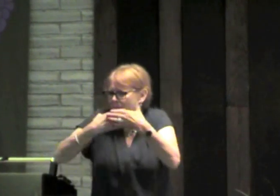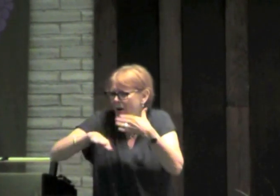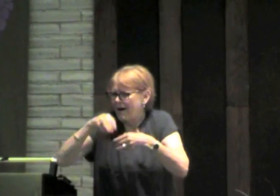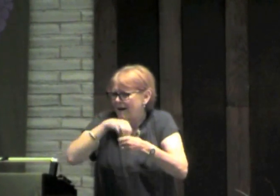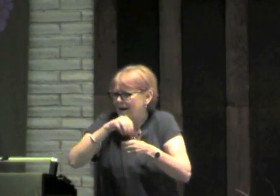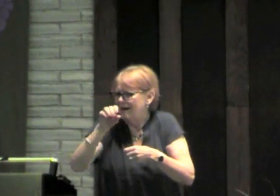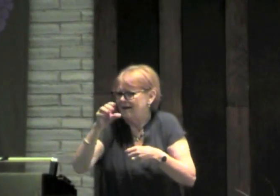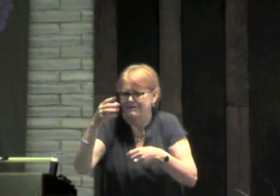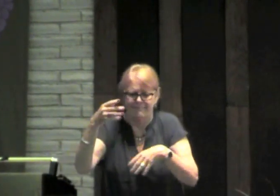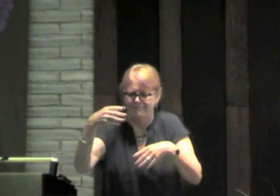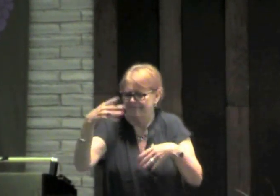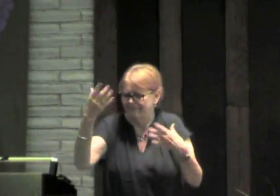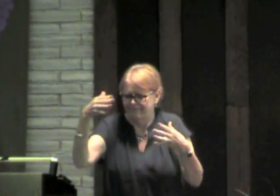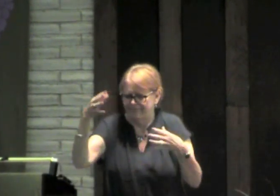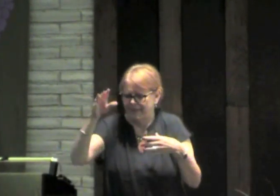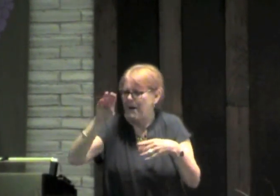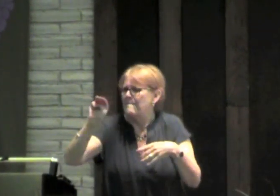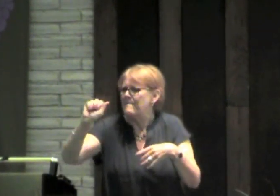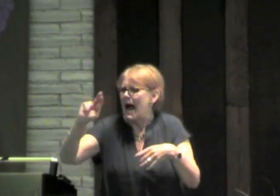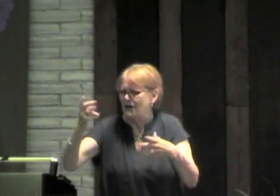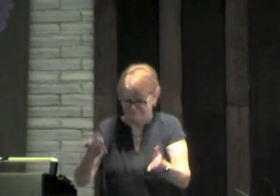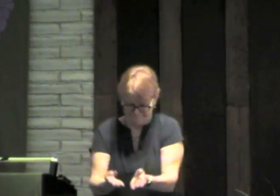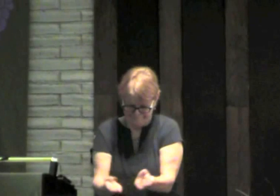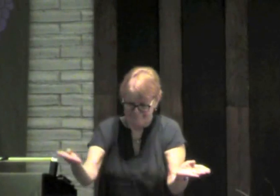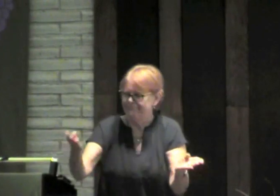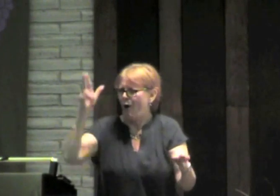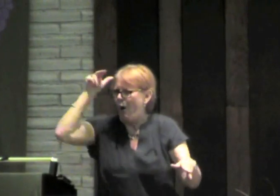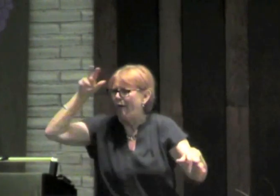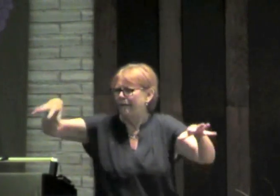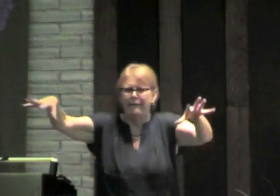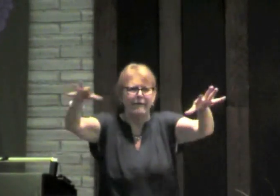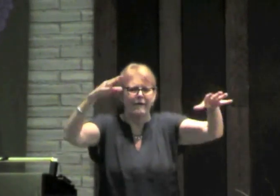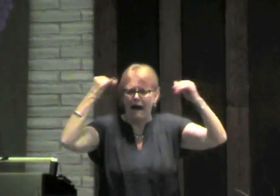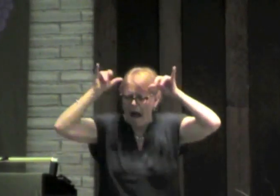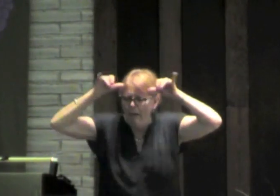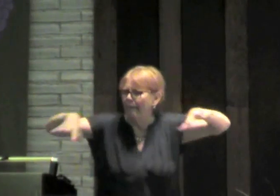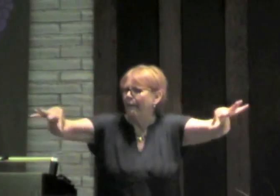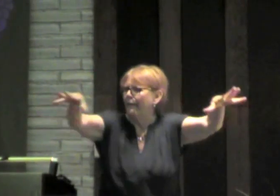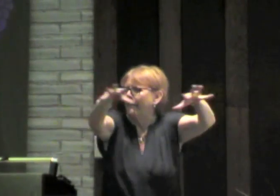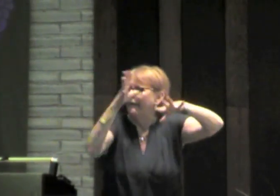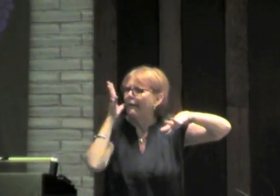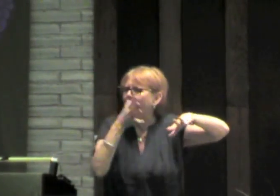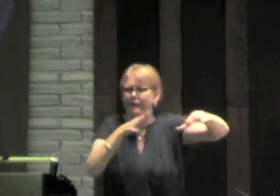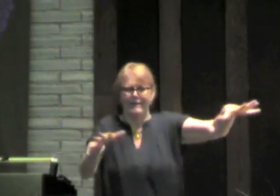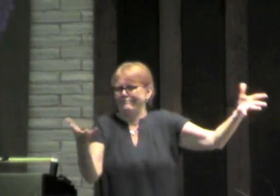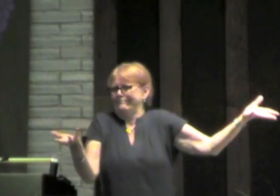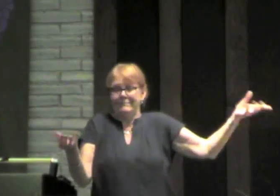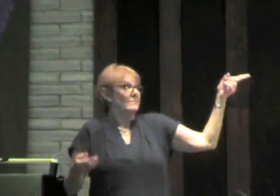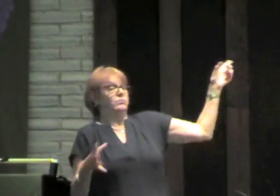now. Because, Jesus was born in a small manger with the horses and the animals